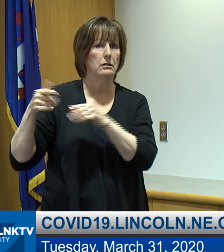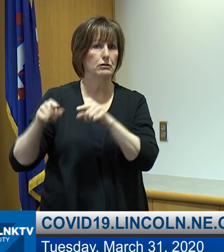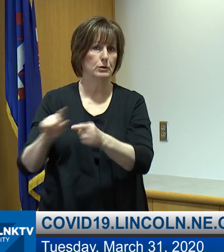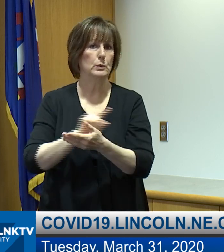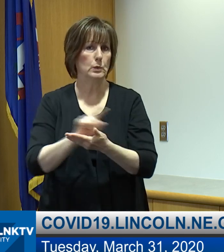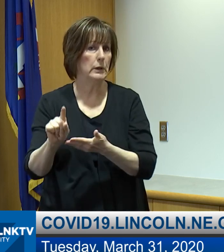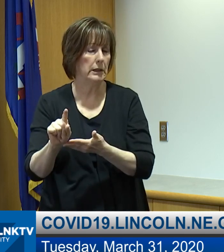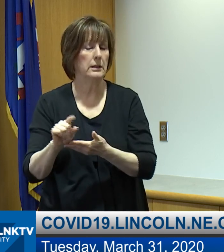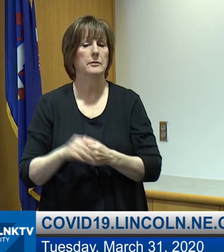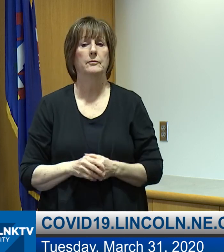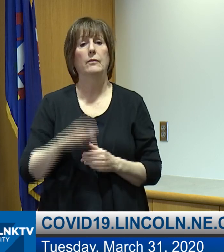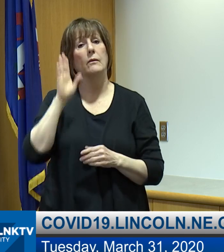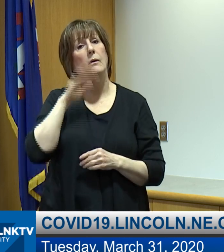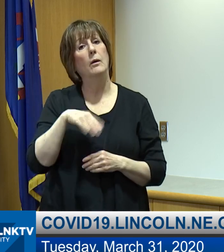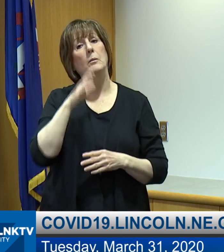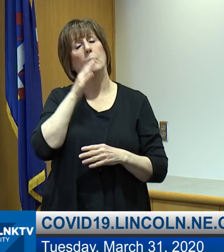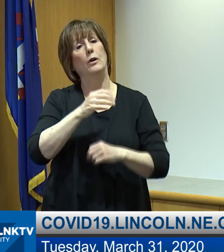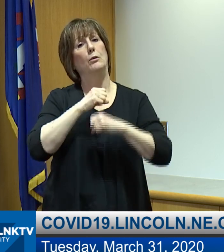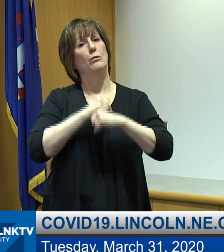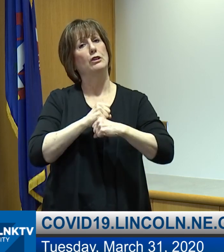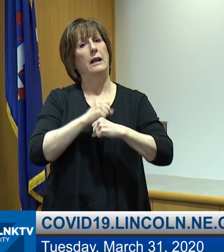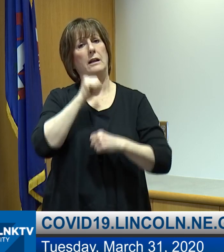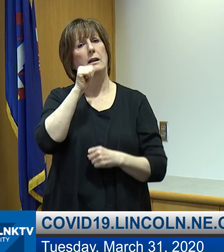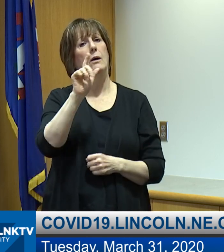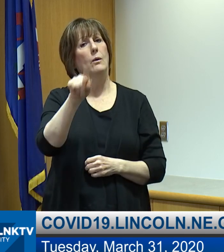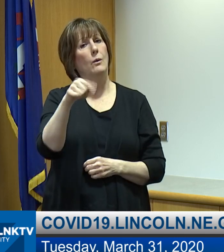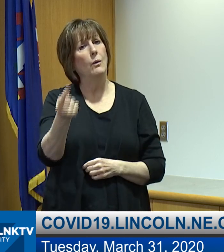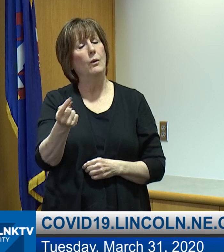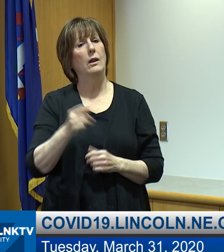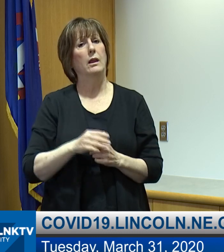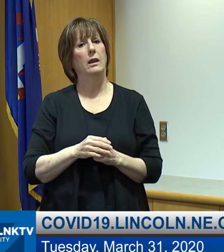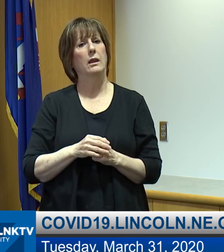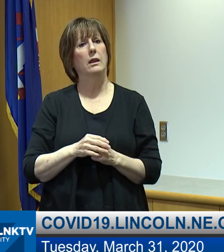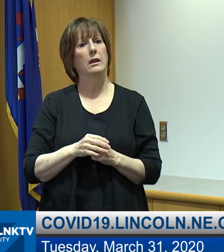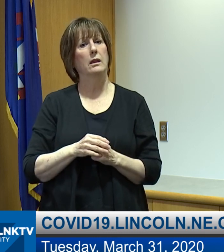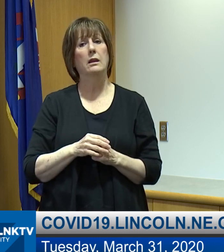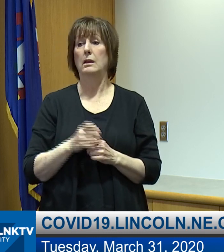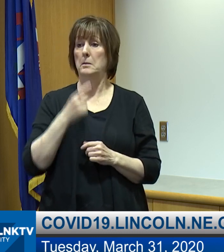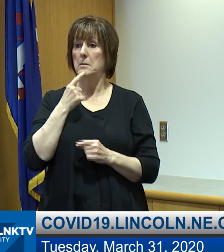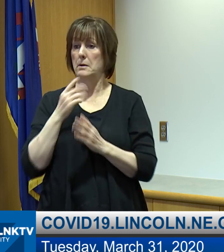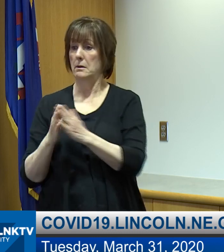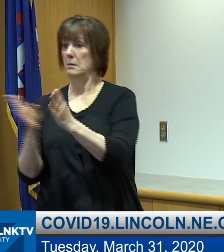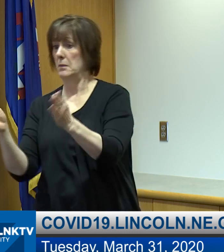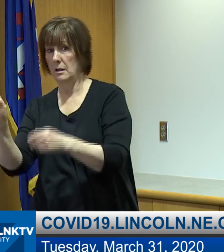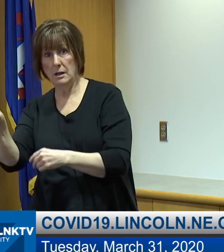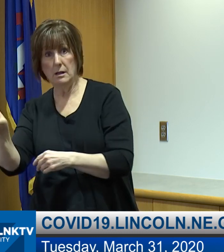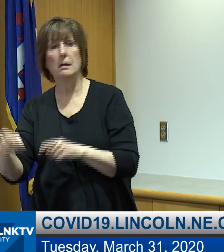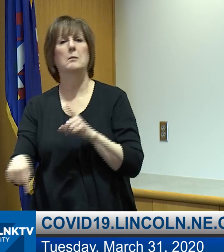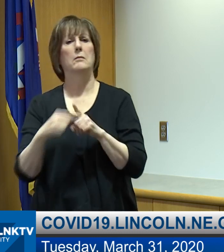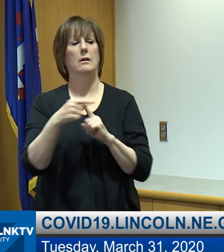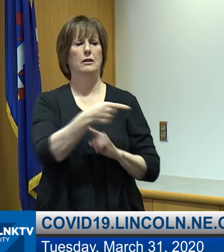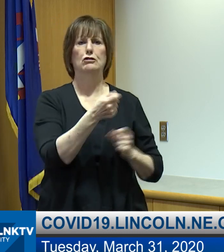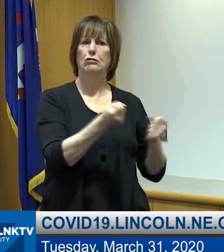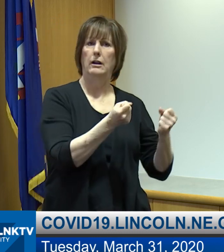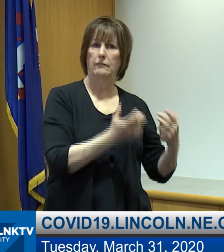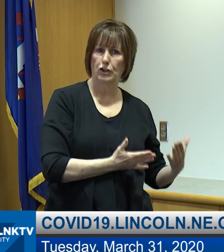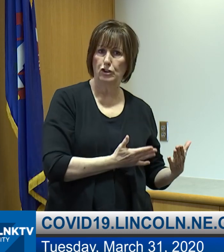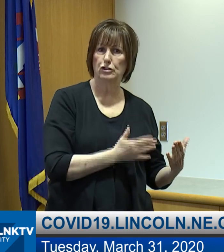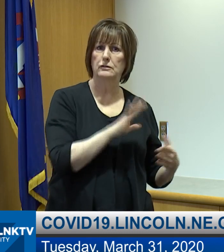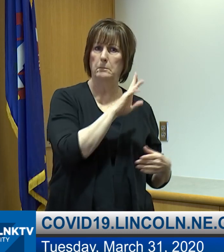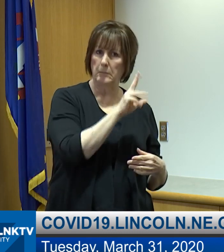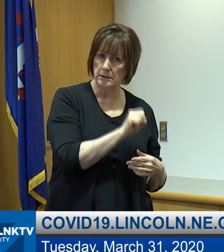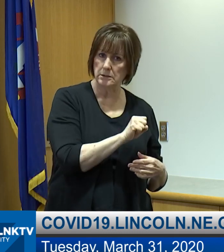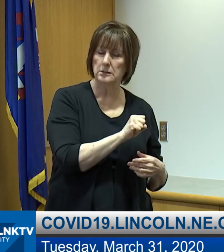week. We hope that this will protect not only the public, but also our drivers,